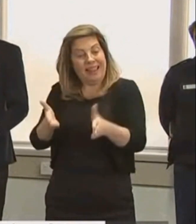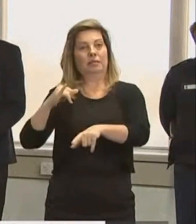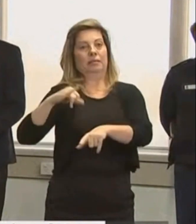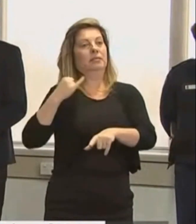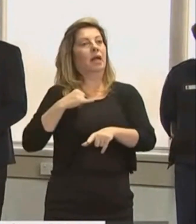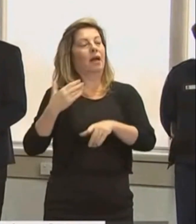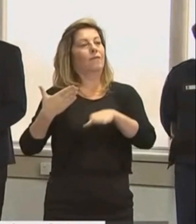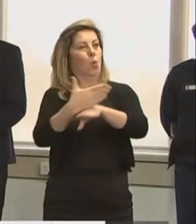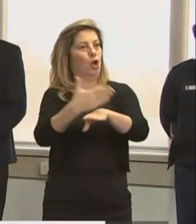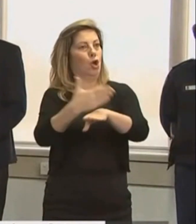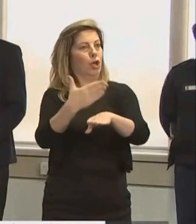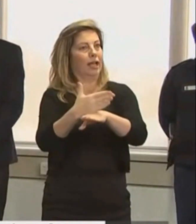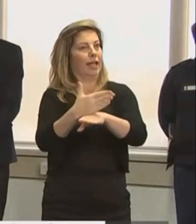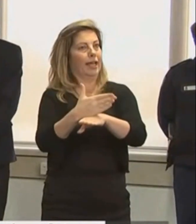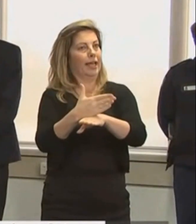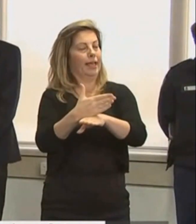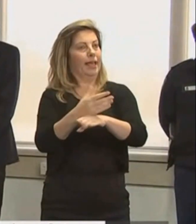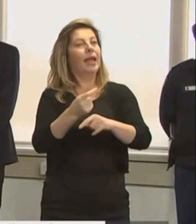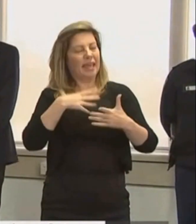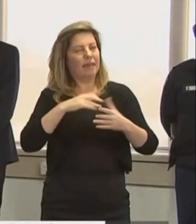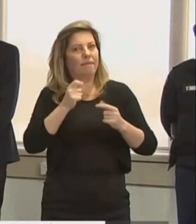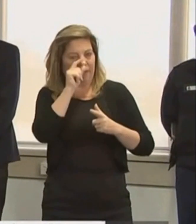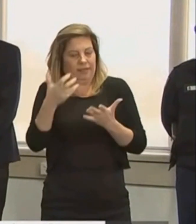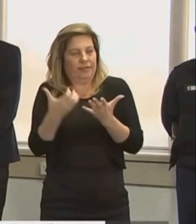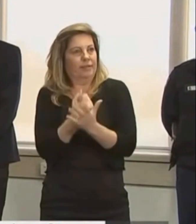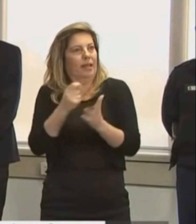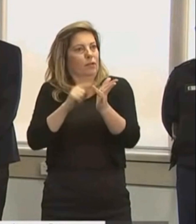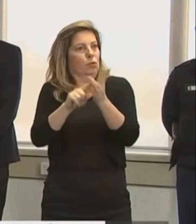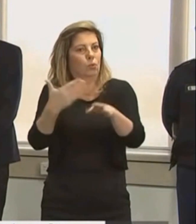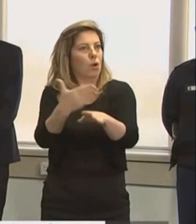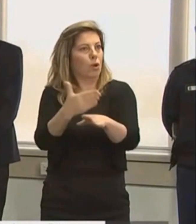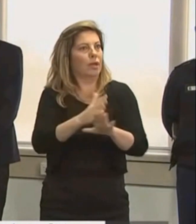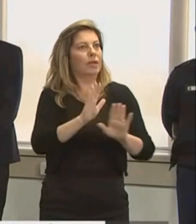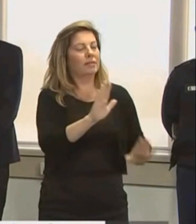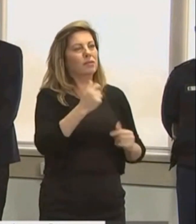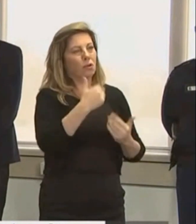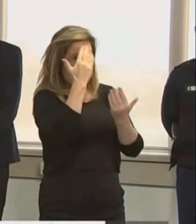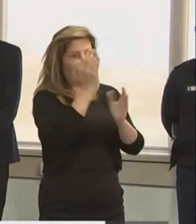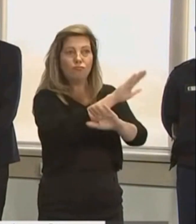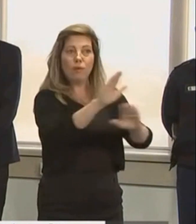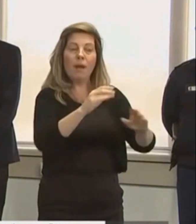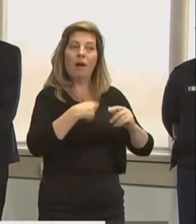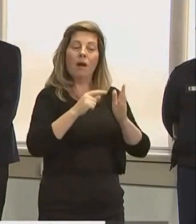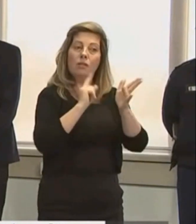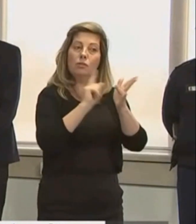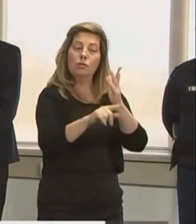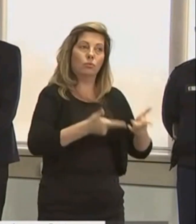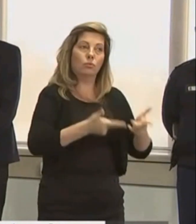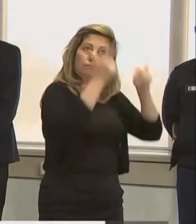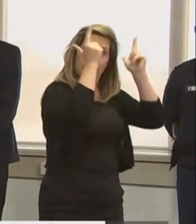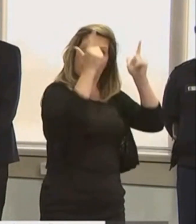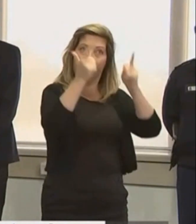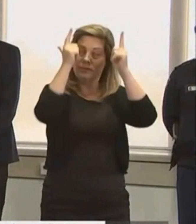residence where reasonably practical to do so. As we return with schools, and we'll hear a bit about that in a moment, I just remind